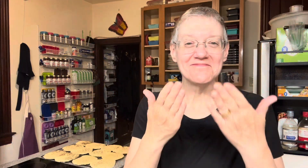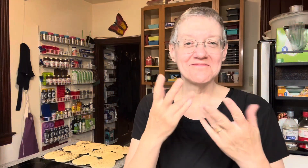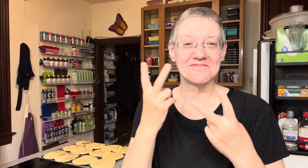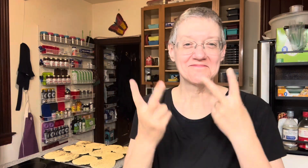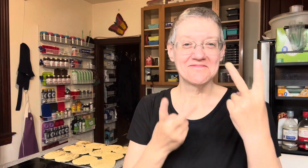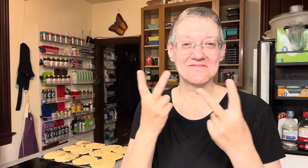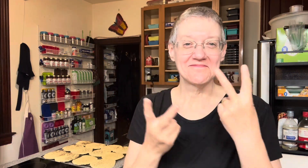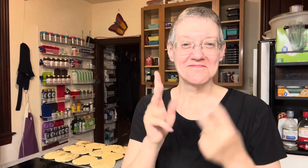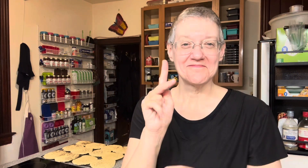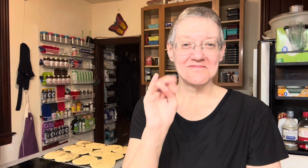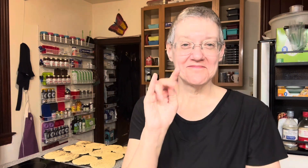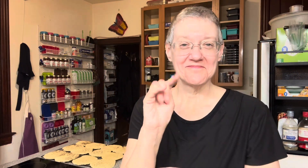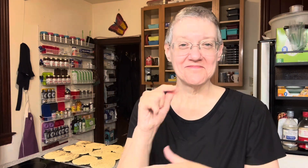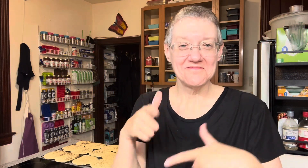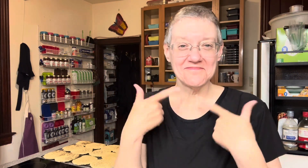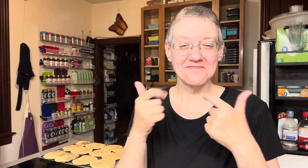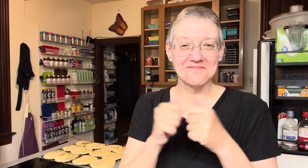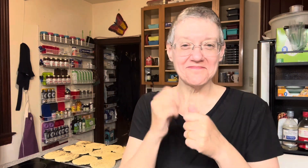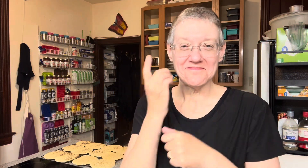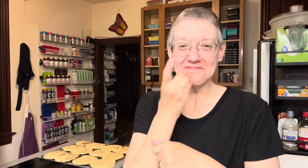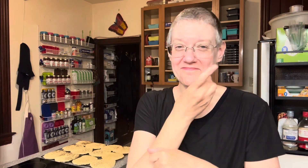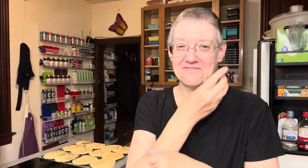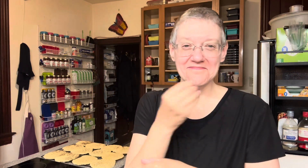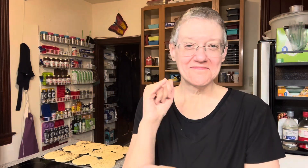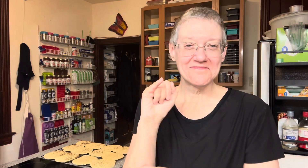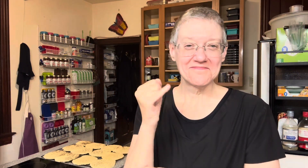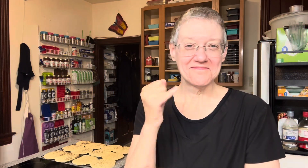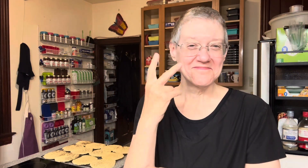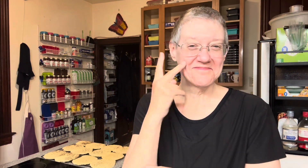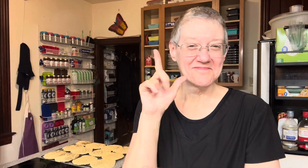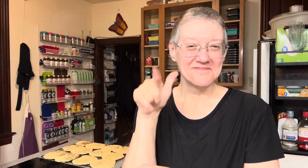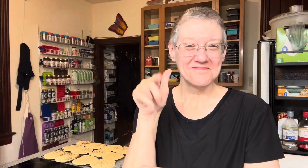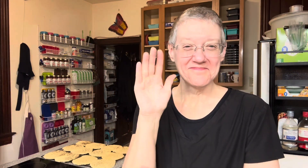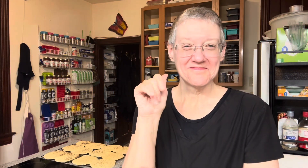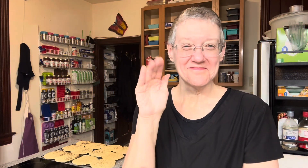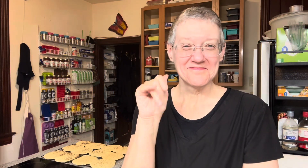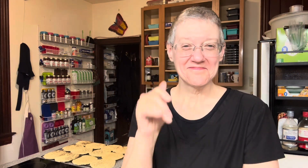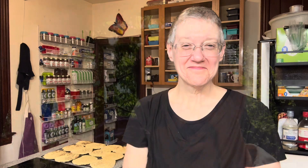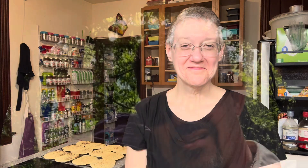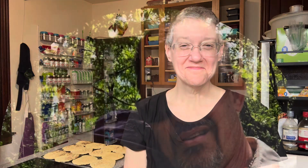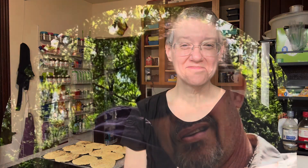Thank you for visiting Keto Living with Dale and Judith. See you later. Bye-bye.